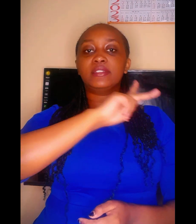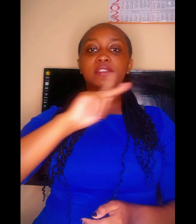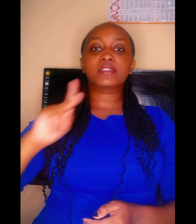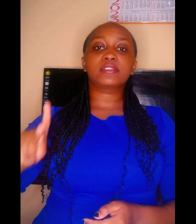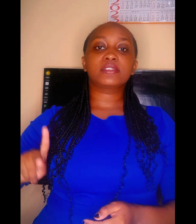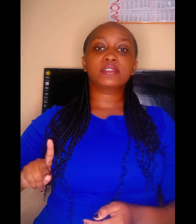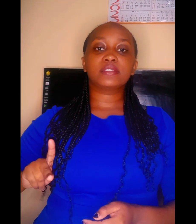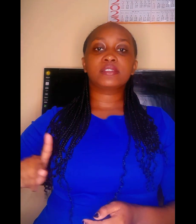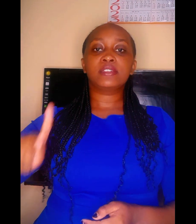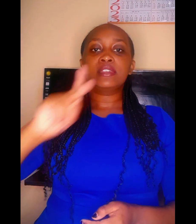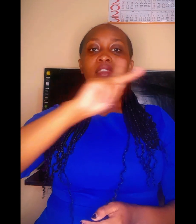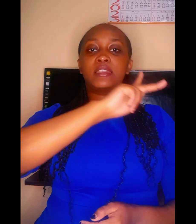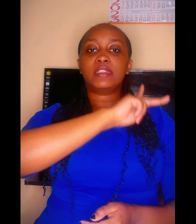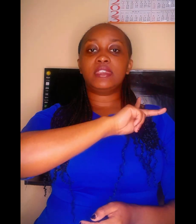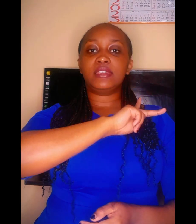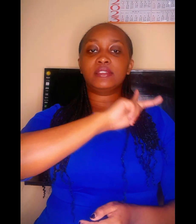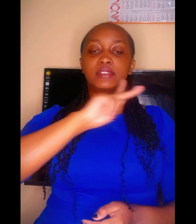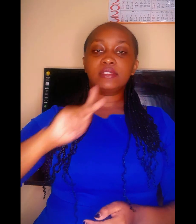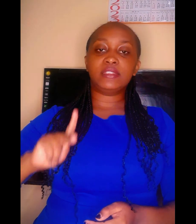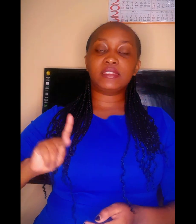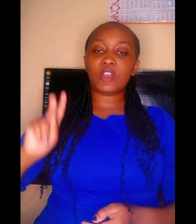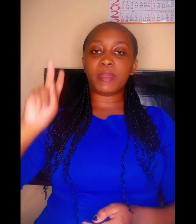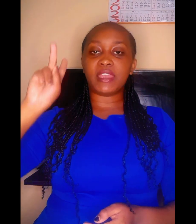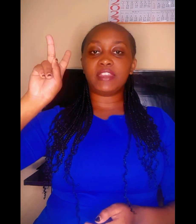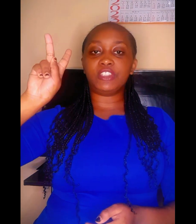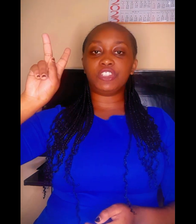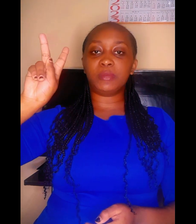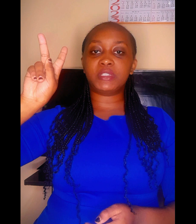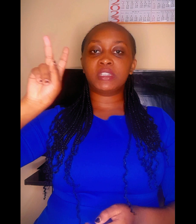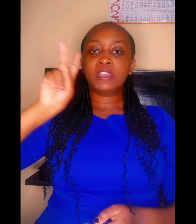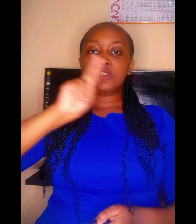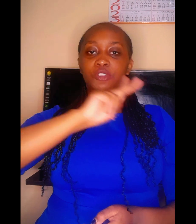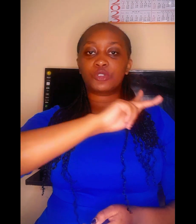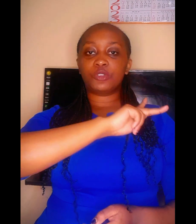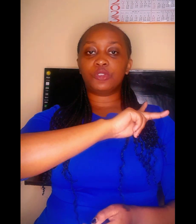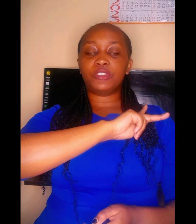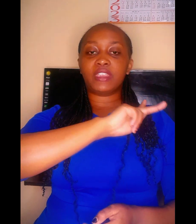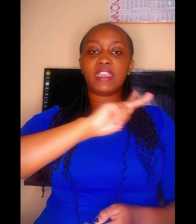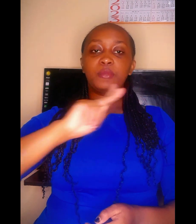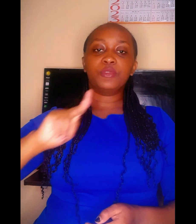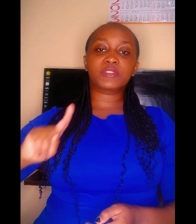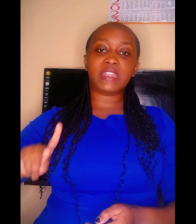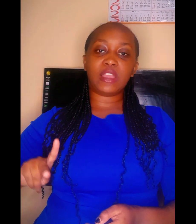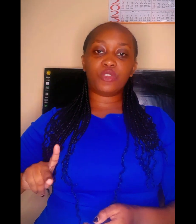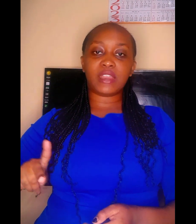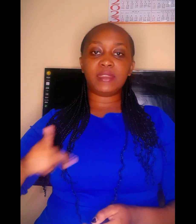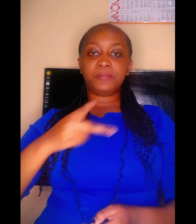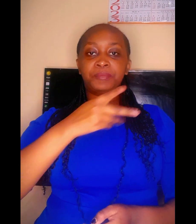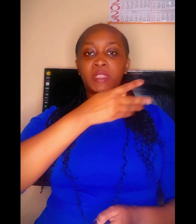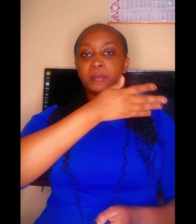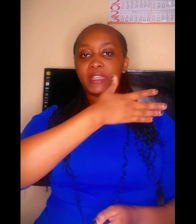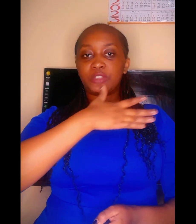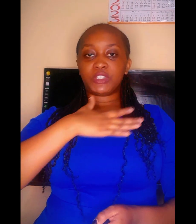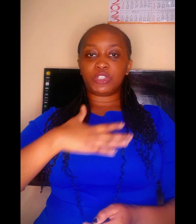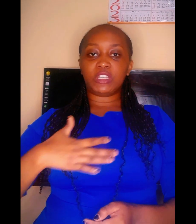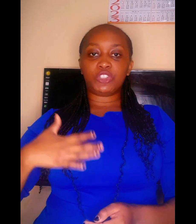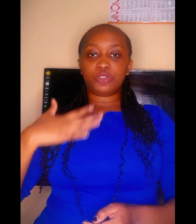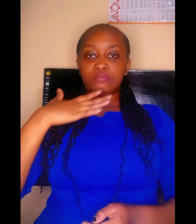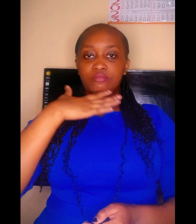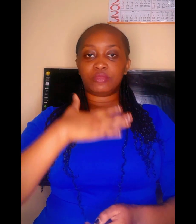Kings, Kings. This is how my hand is shaped. So the K moves diagonally. Place of articulation